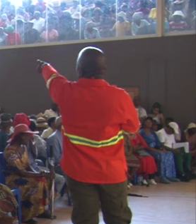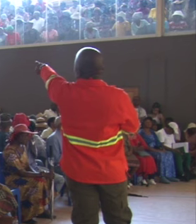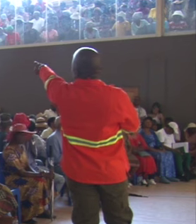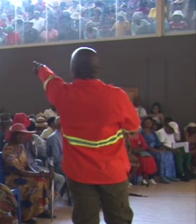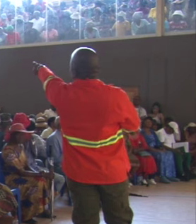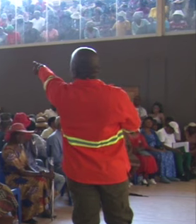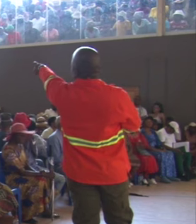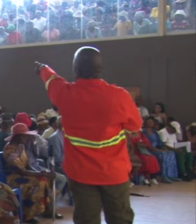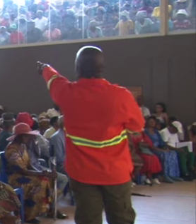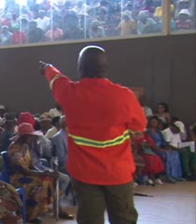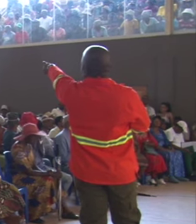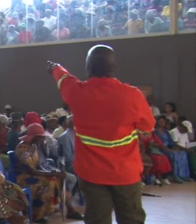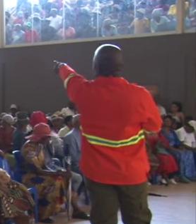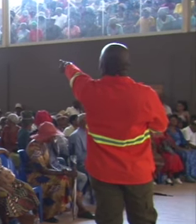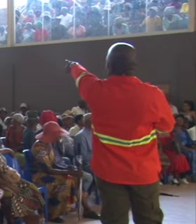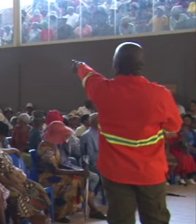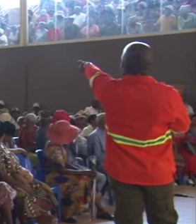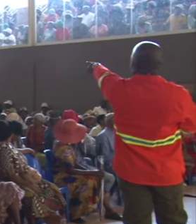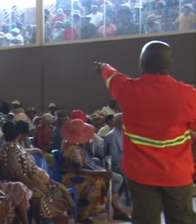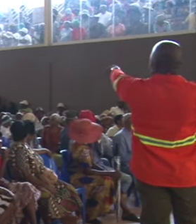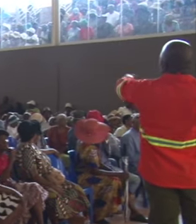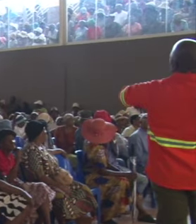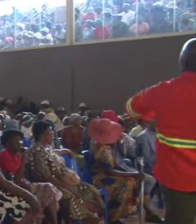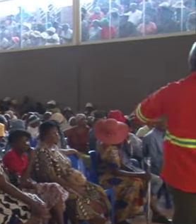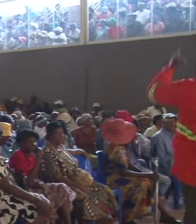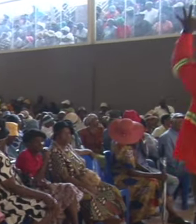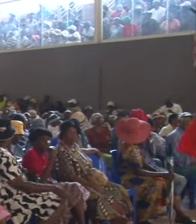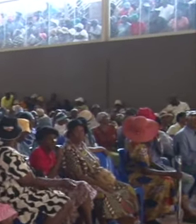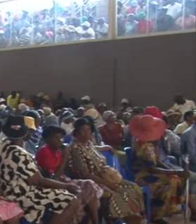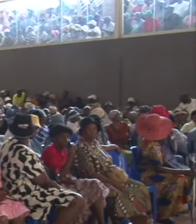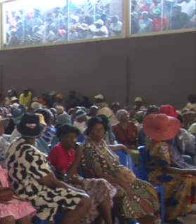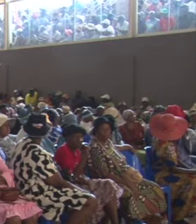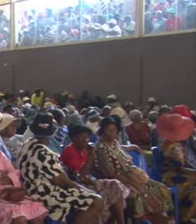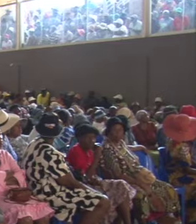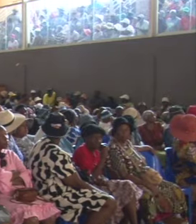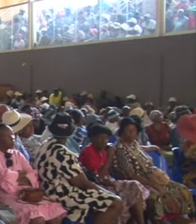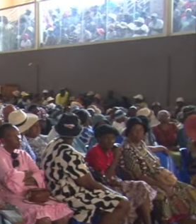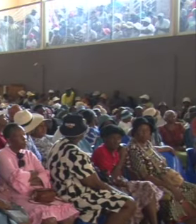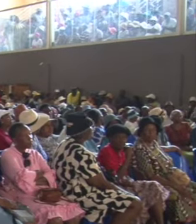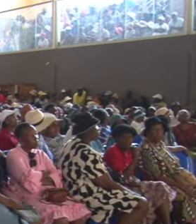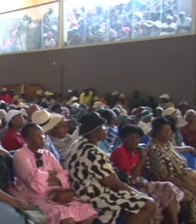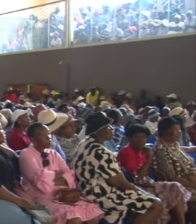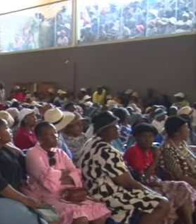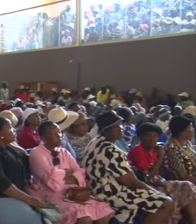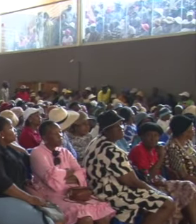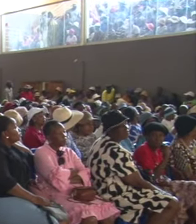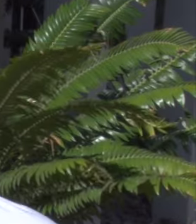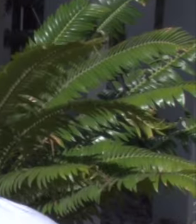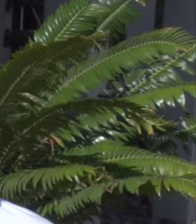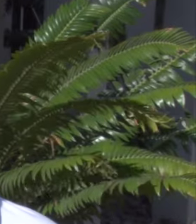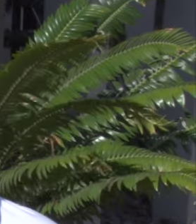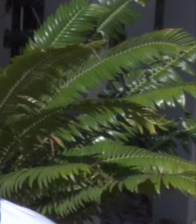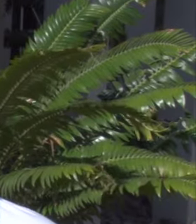Overall, the meeting went very well. It was the hall was packed, and it was residents who